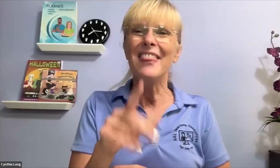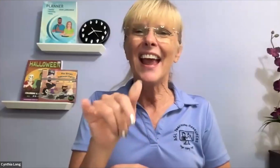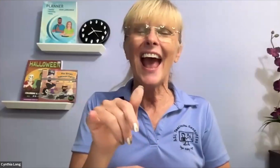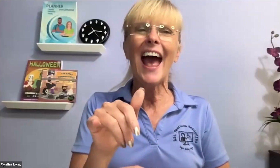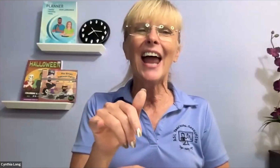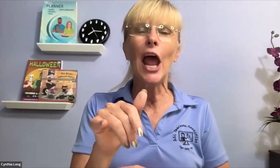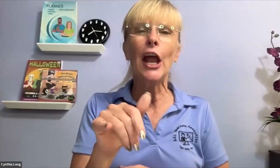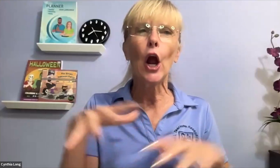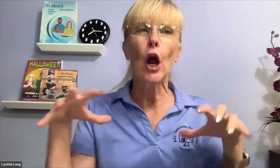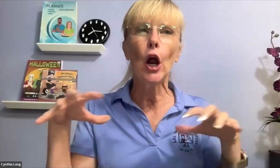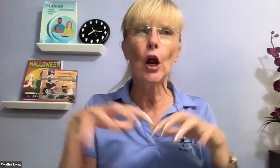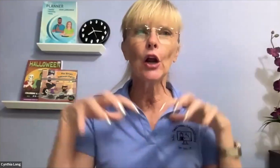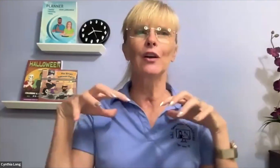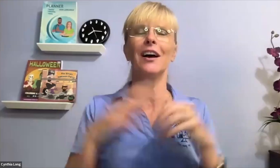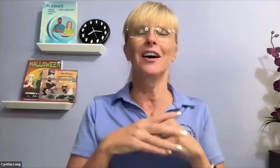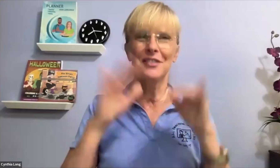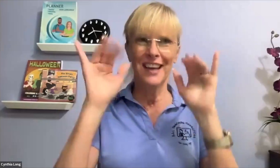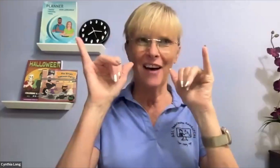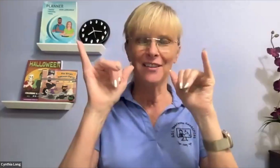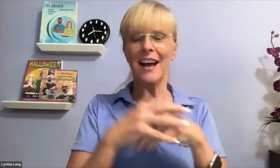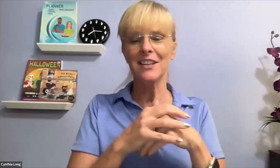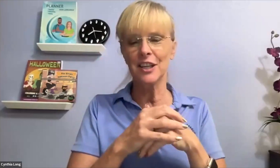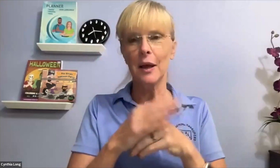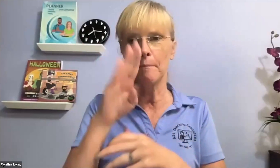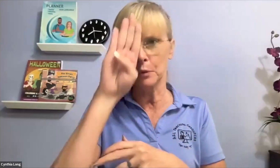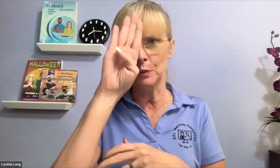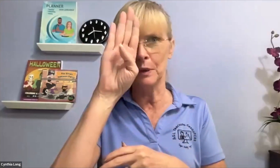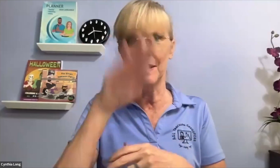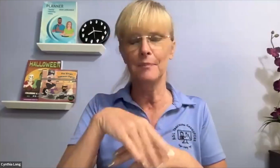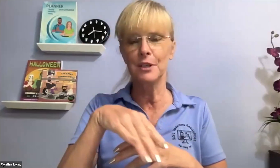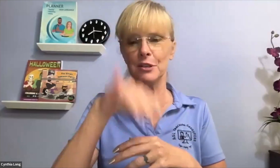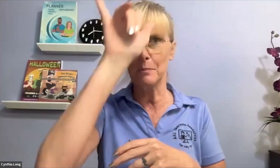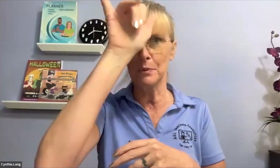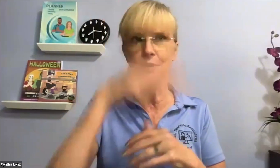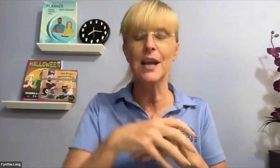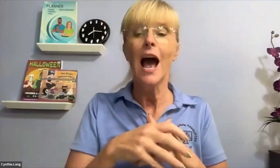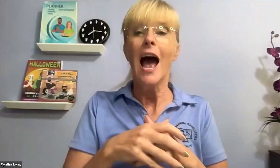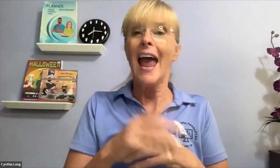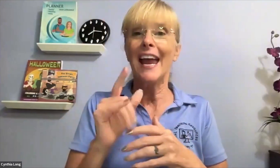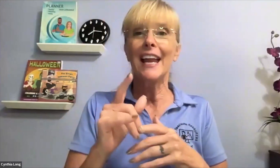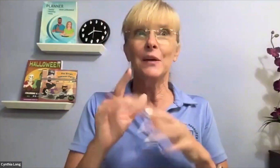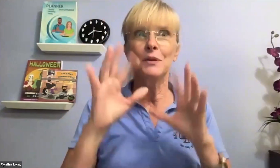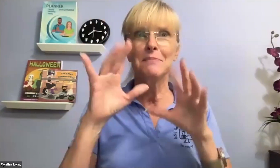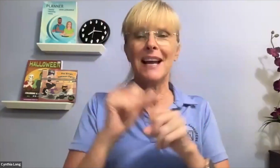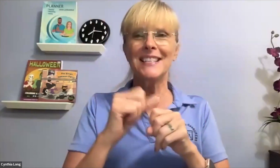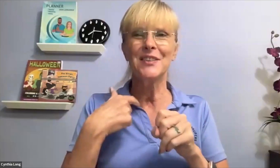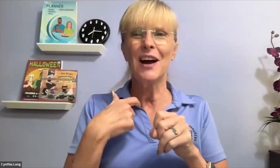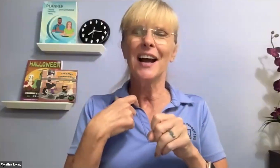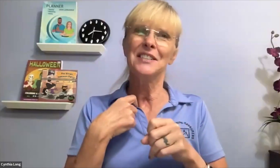they had a herd of cows, actually bulls, and it was amazing. So I got